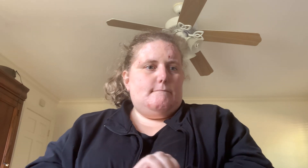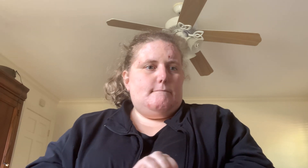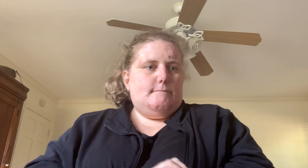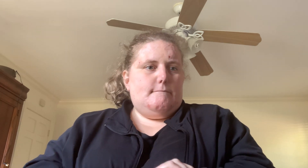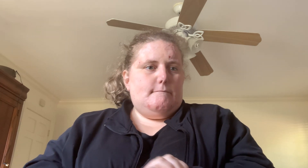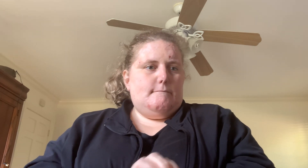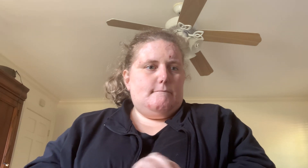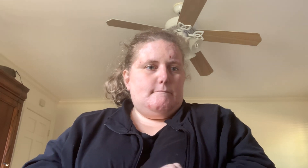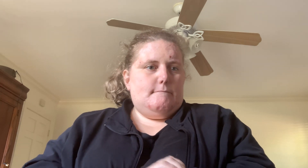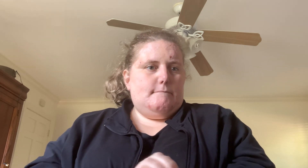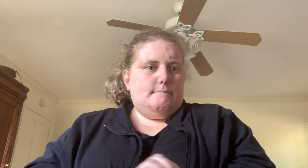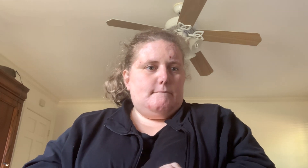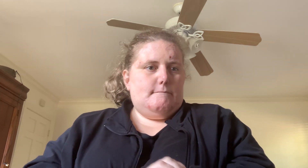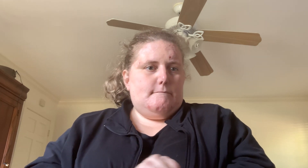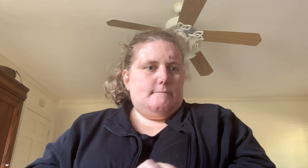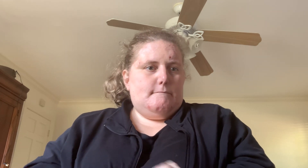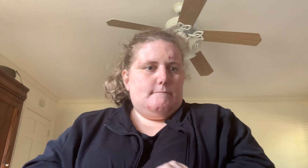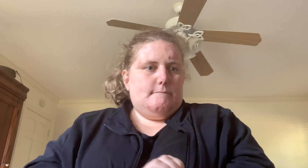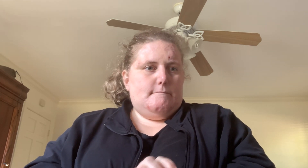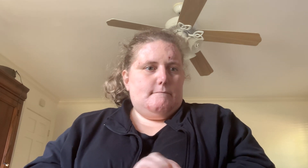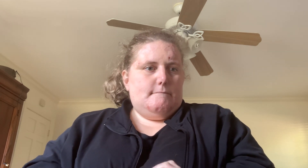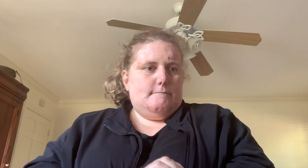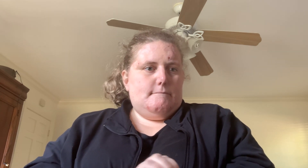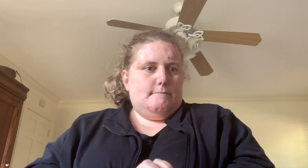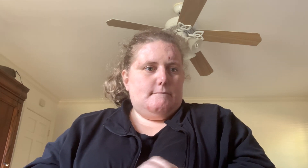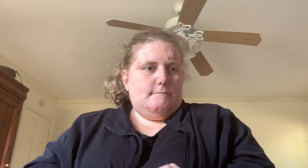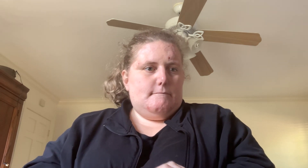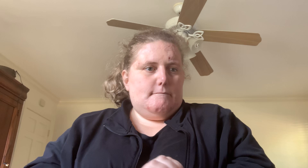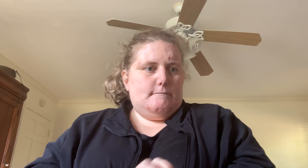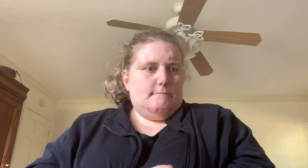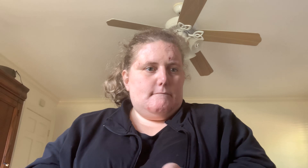of that reactant is used up by the reaction